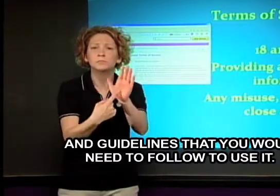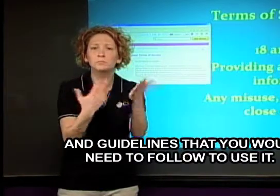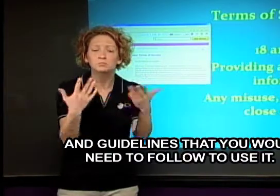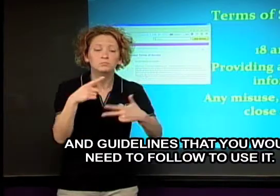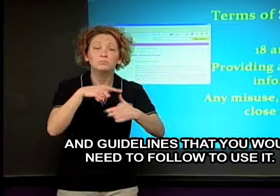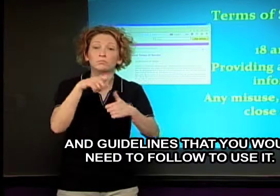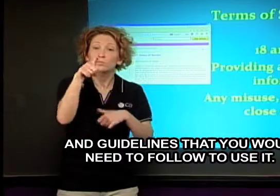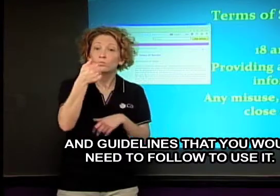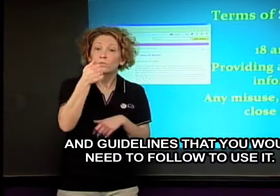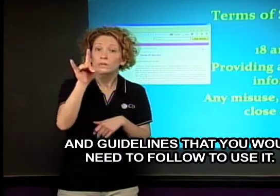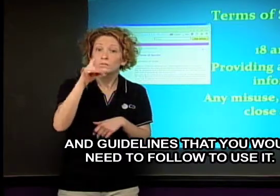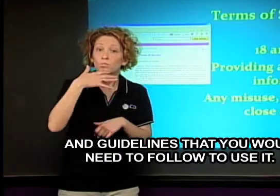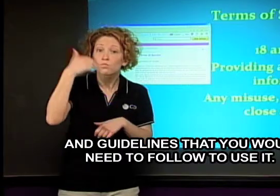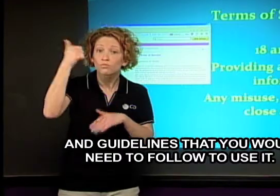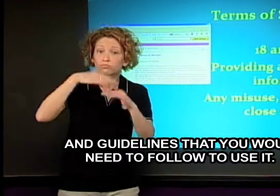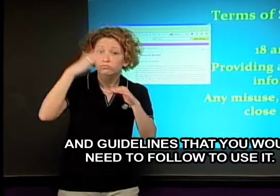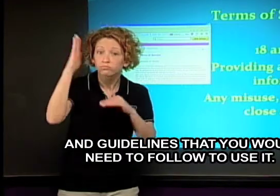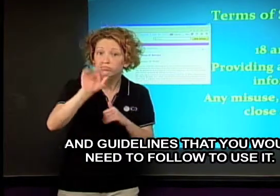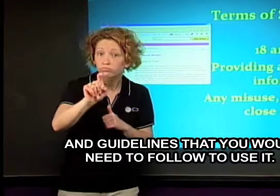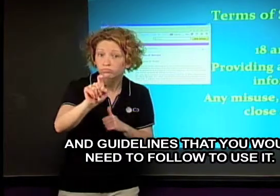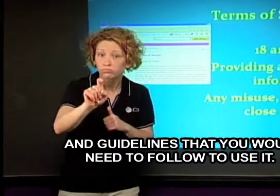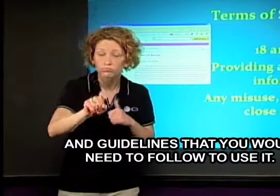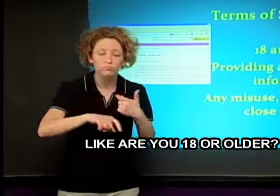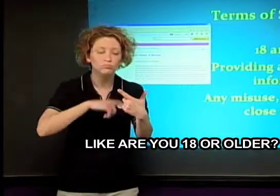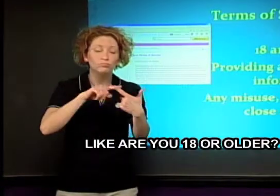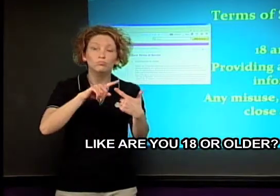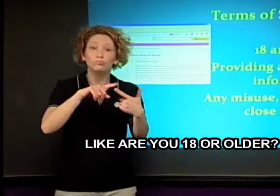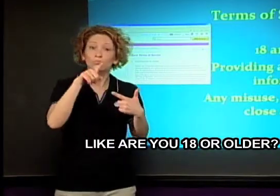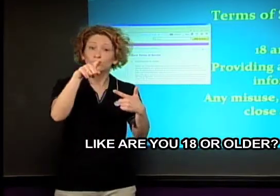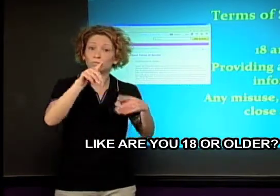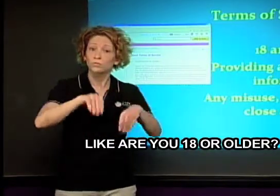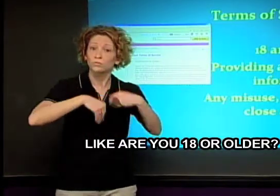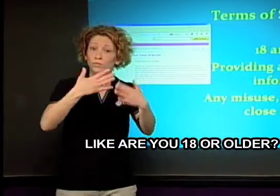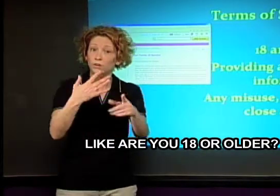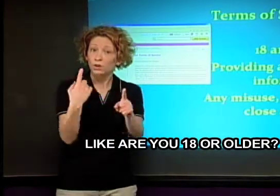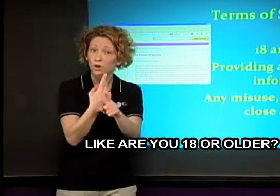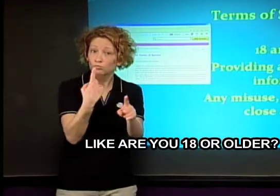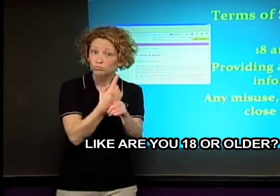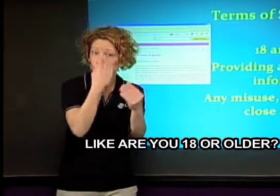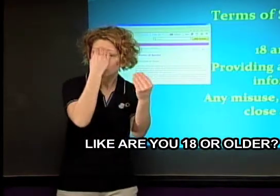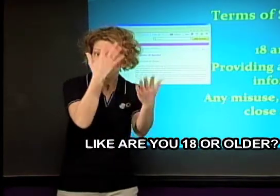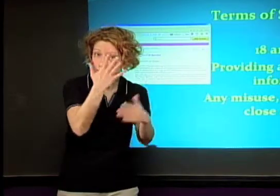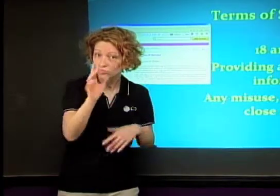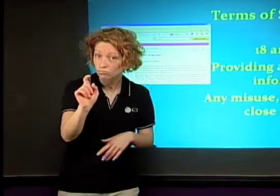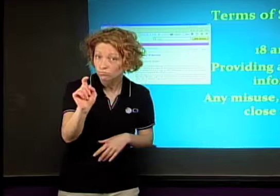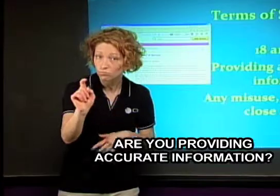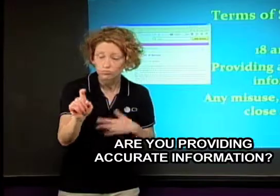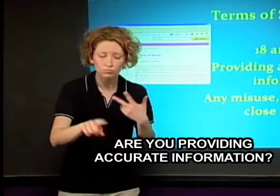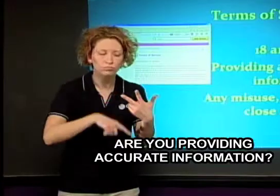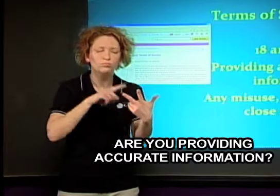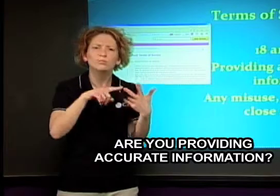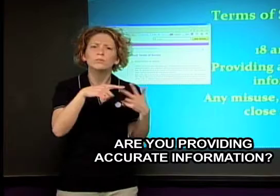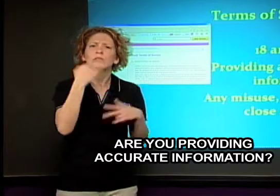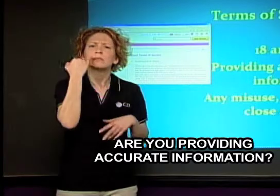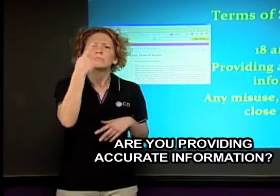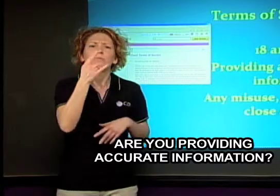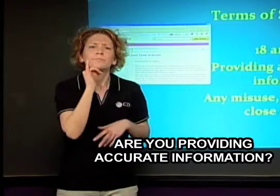and guidelines that you would need to follow to use it. Like, are you 18 or older? Are you providing accurate